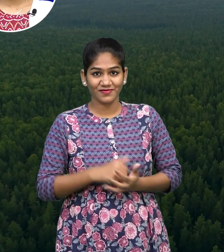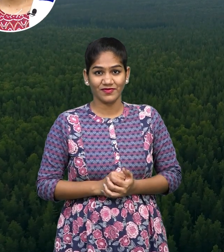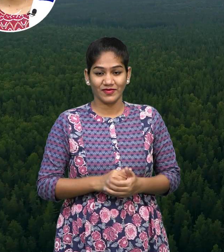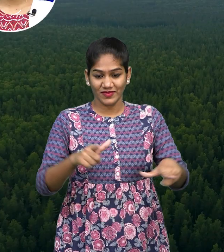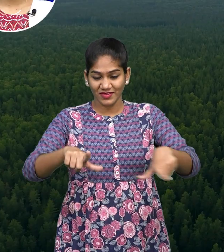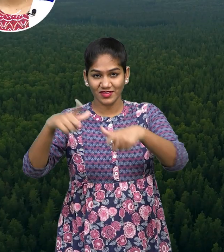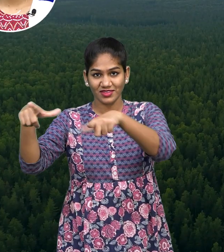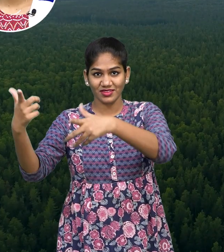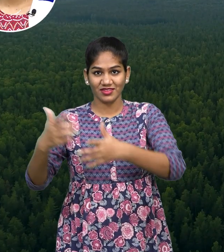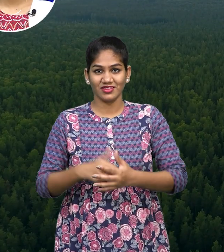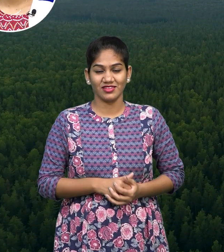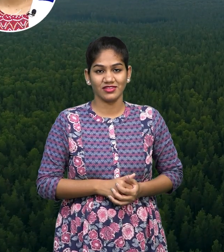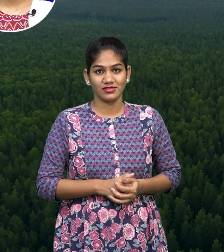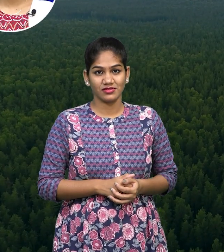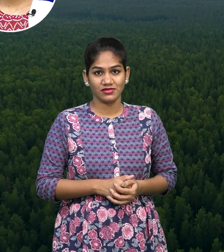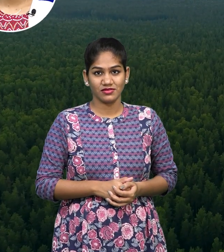the forests